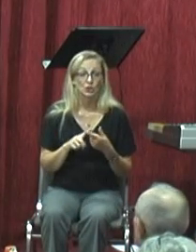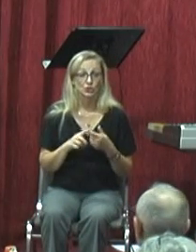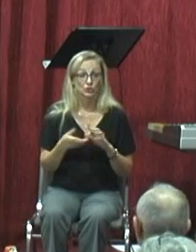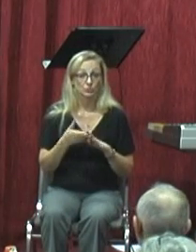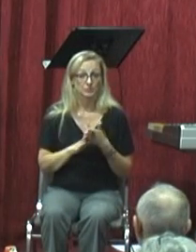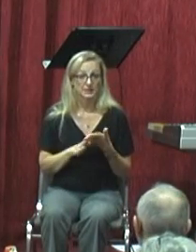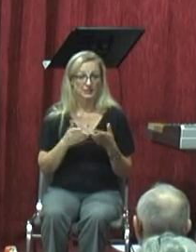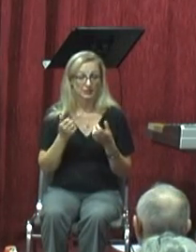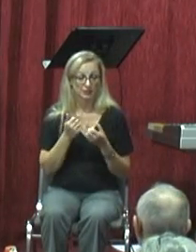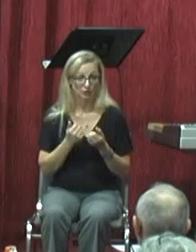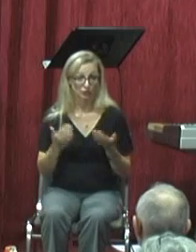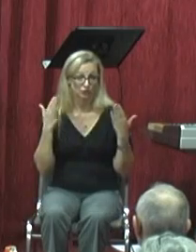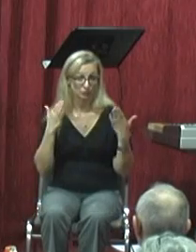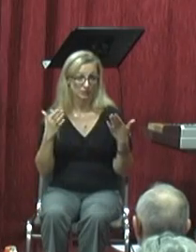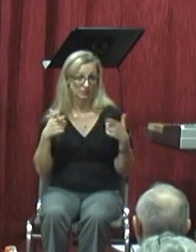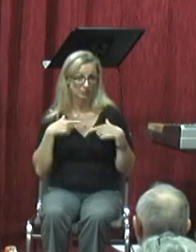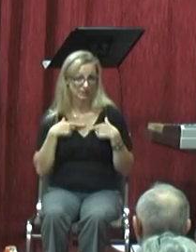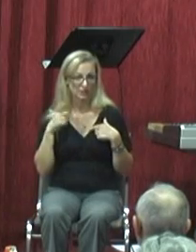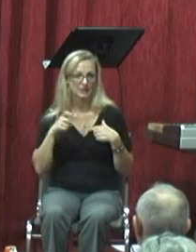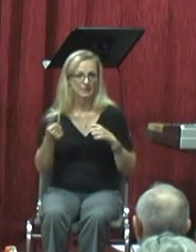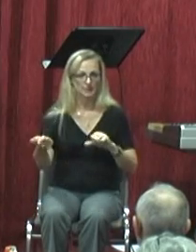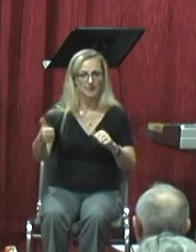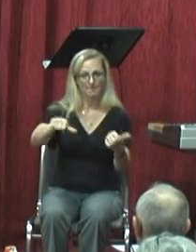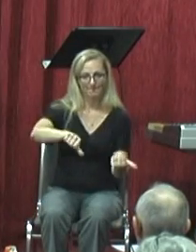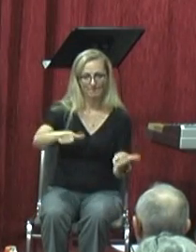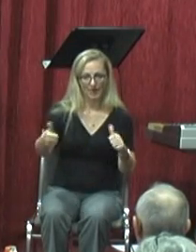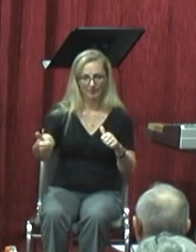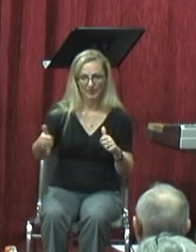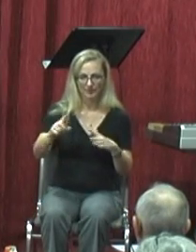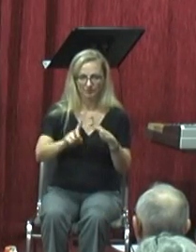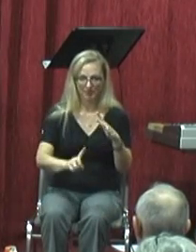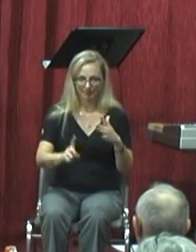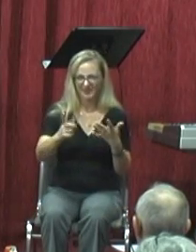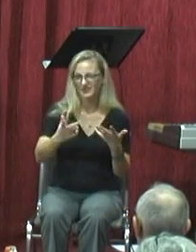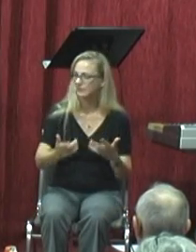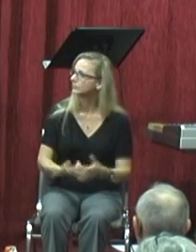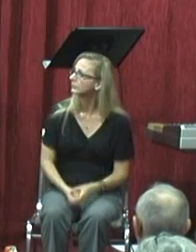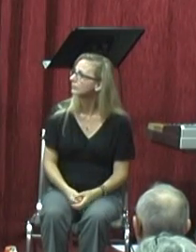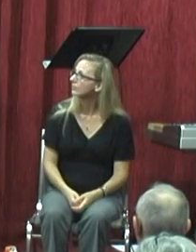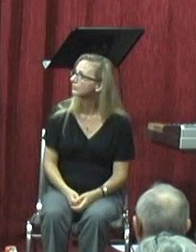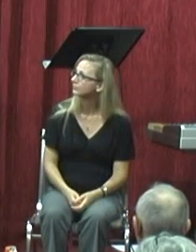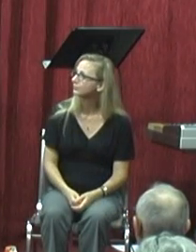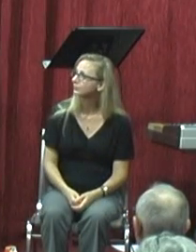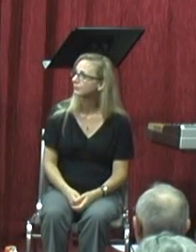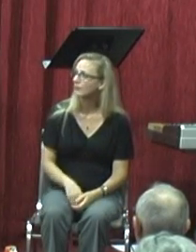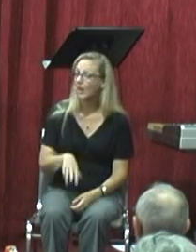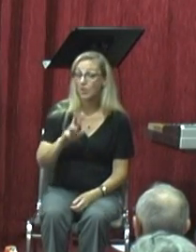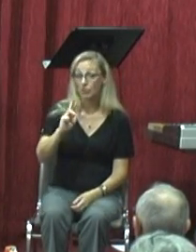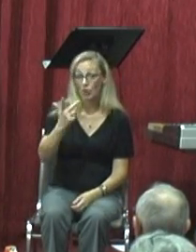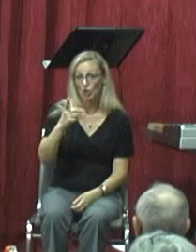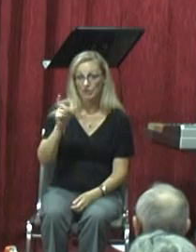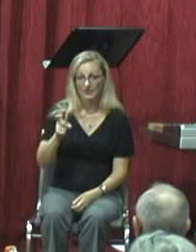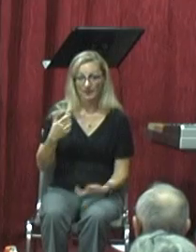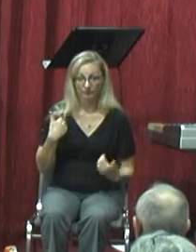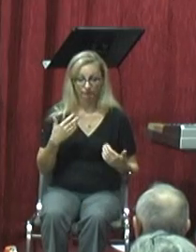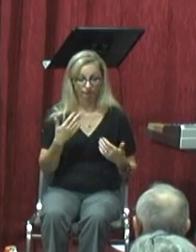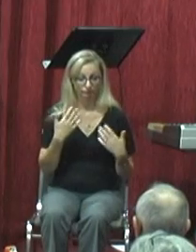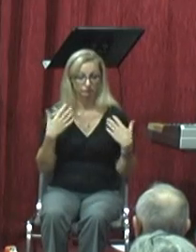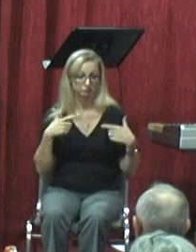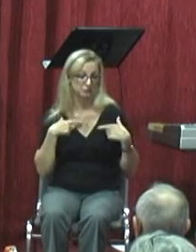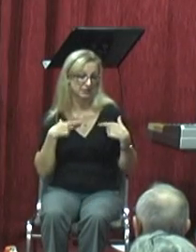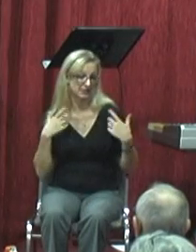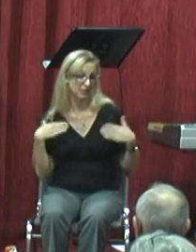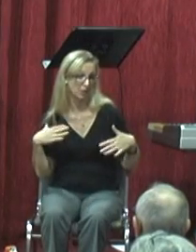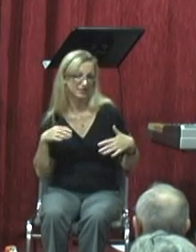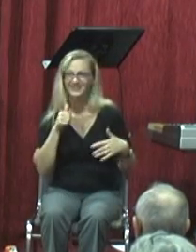water. Third, the Aaronic Kohanim had to be dressed in priestly garments. Does not mean a